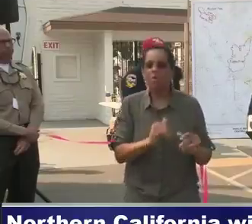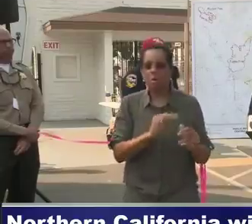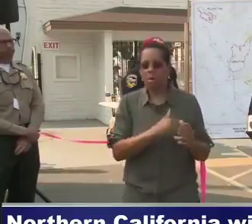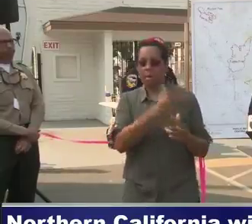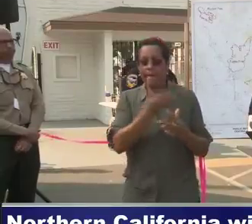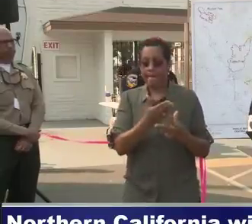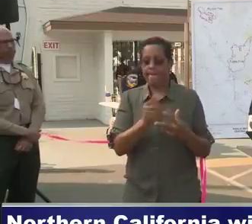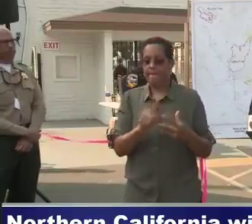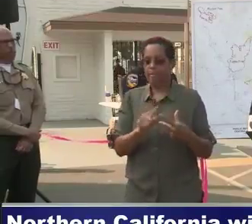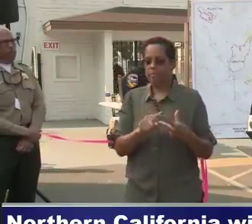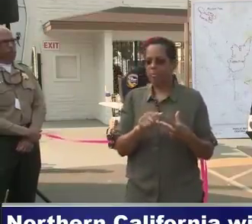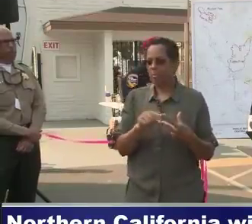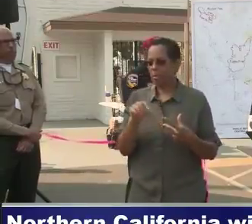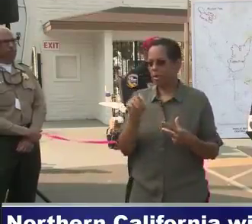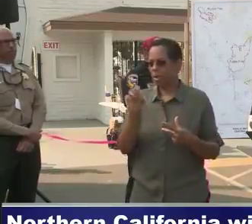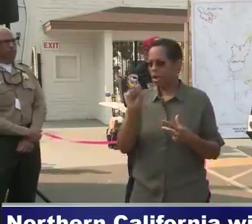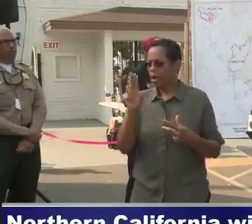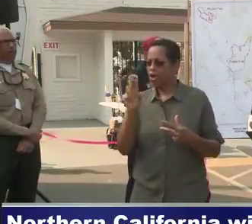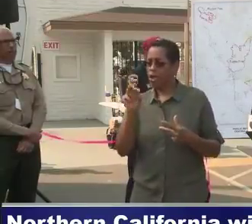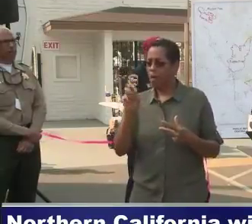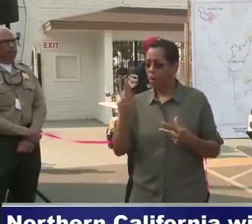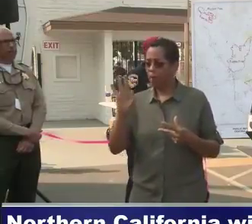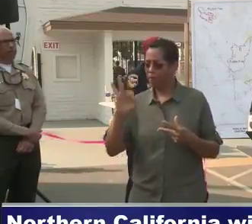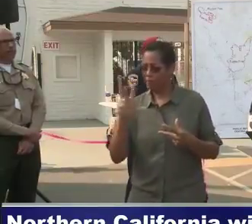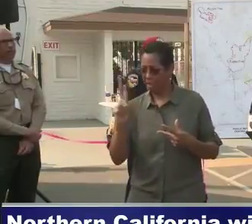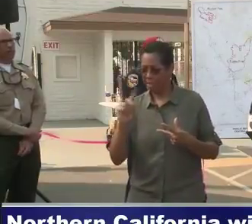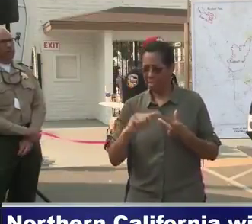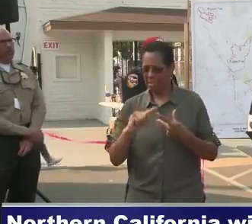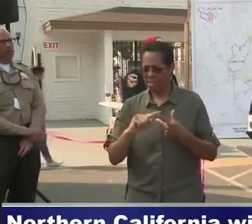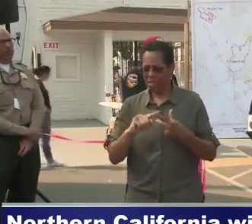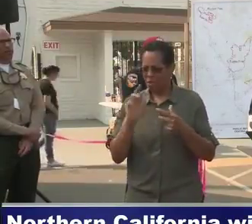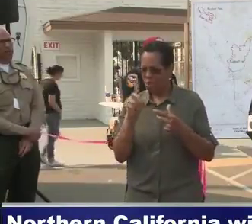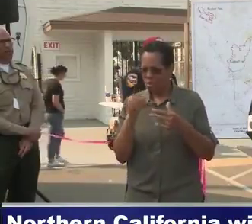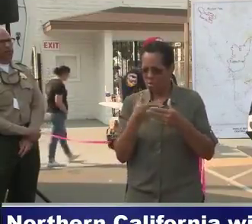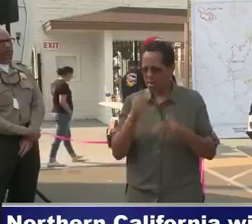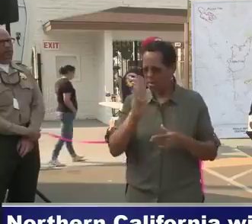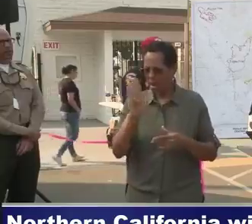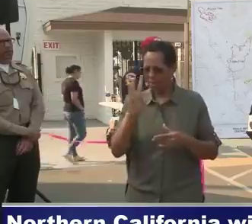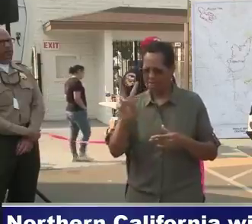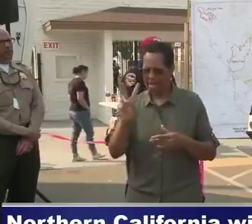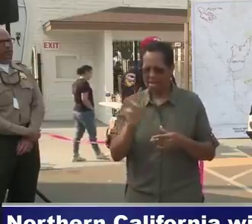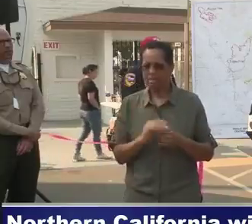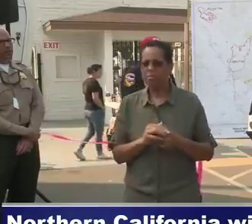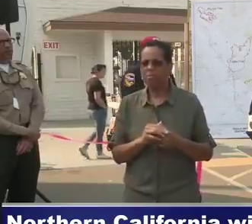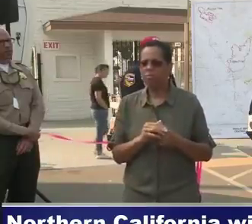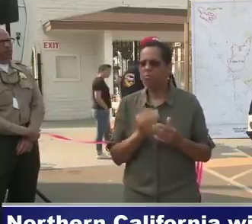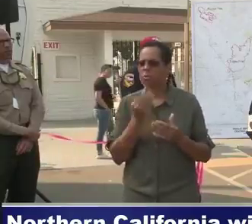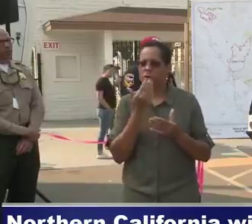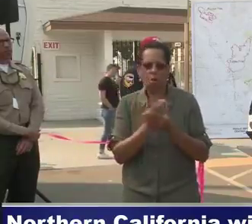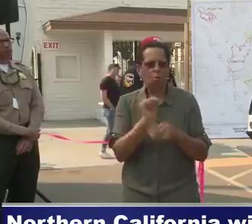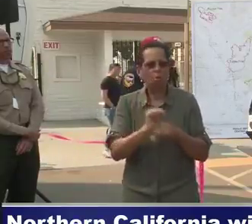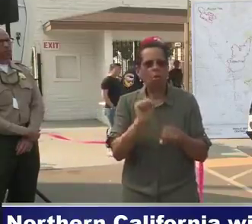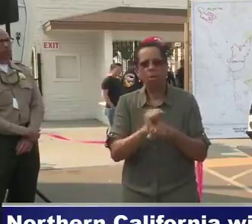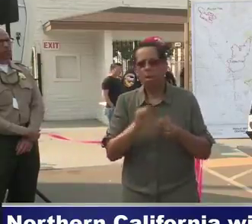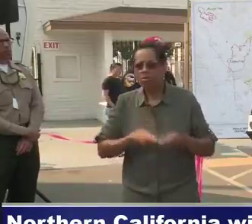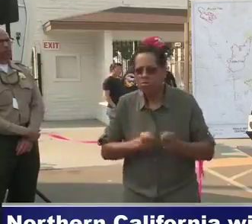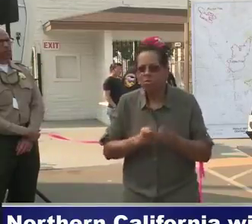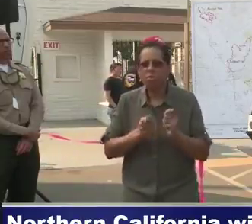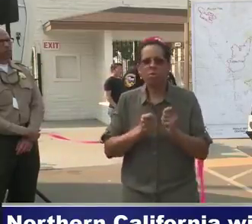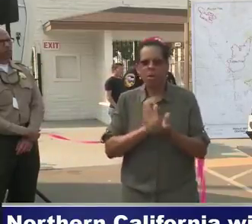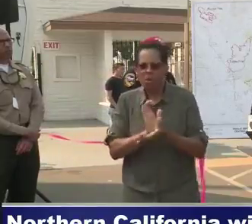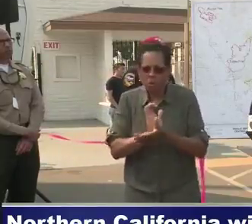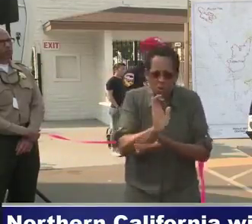Road area going into Bennett Valley. A ton of great work. A lot of dozer work, a lot of retardant work, a lot of backfire work, which really helps